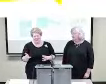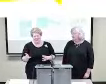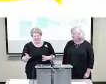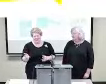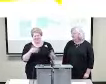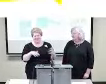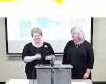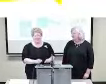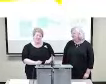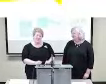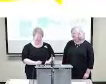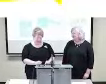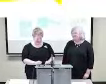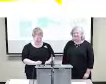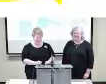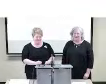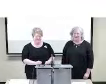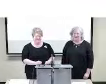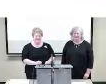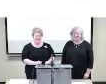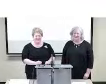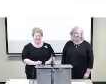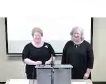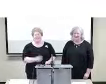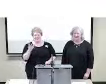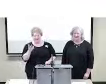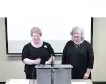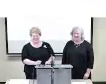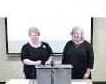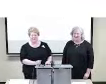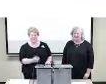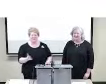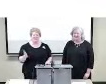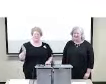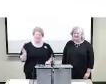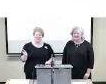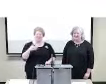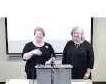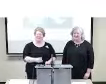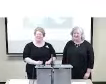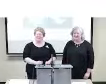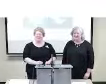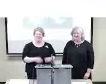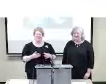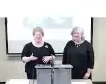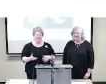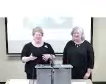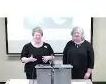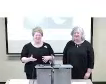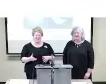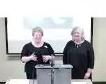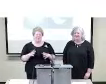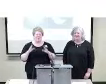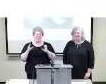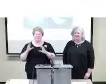so hard you can study those later and speaking of later we want to do it sooner not later those harder